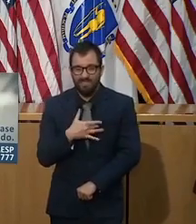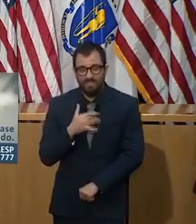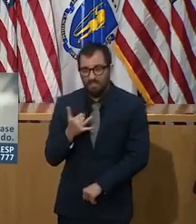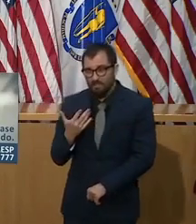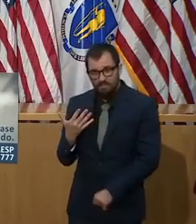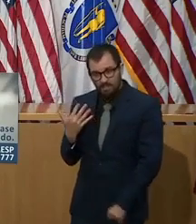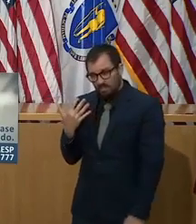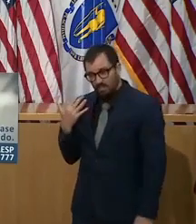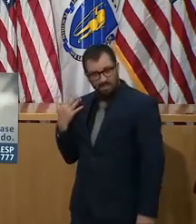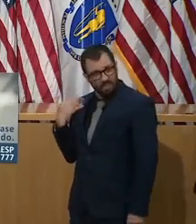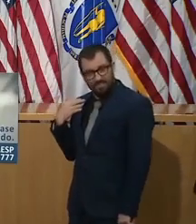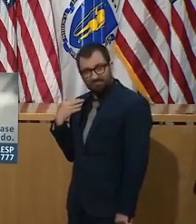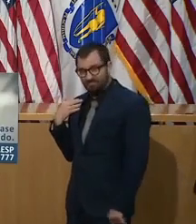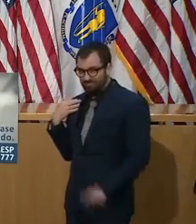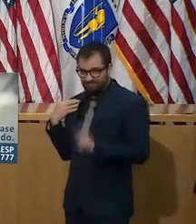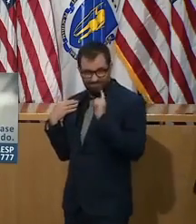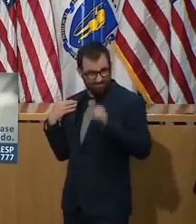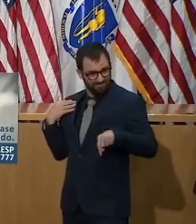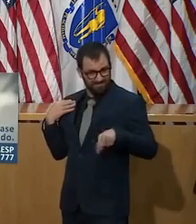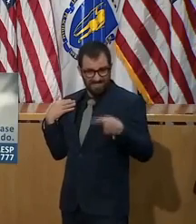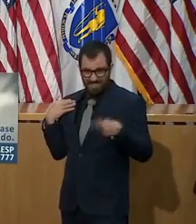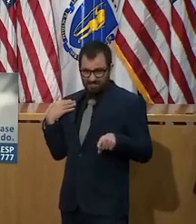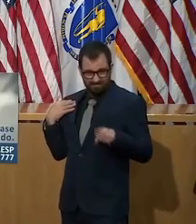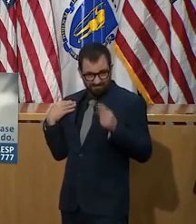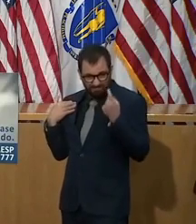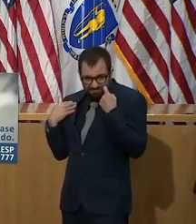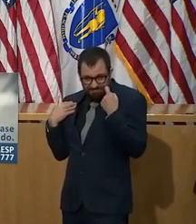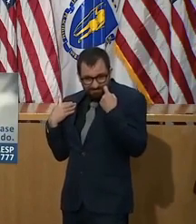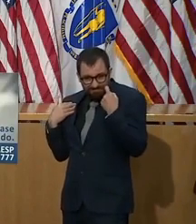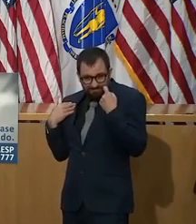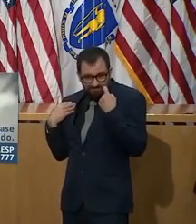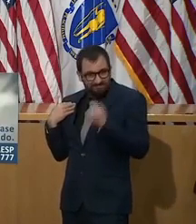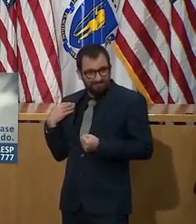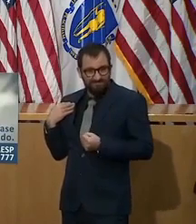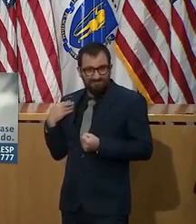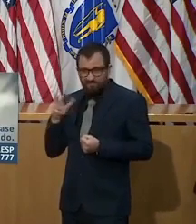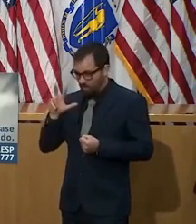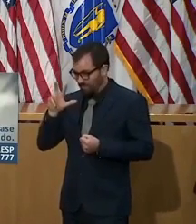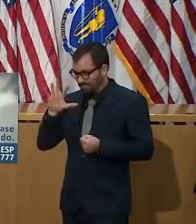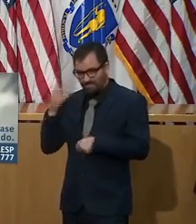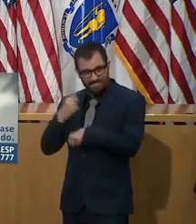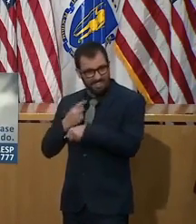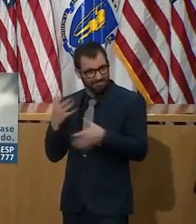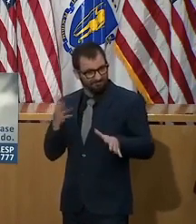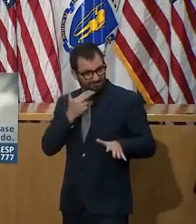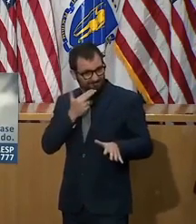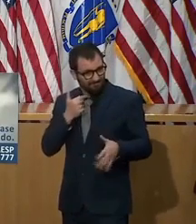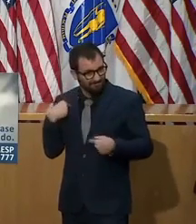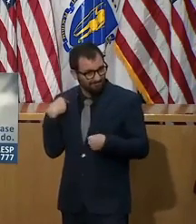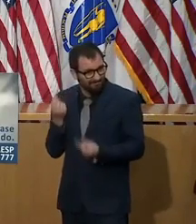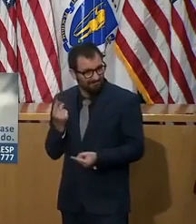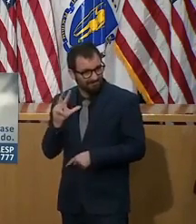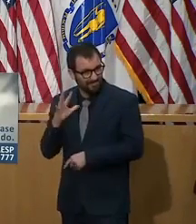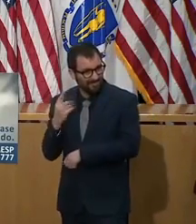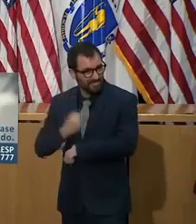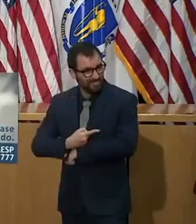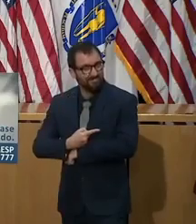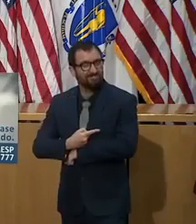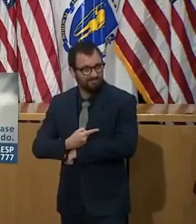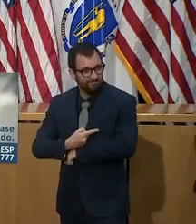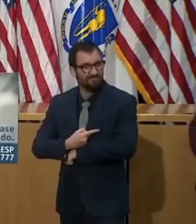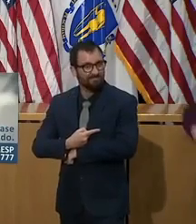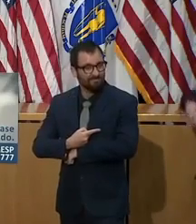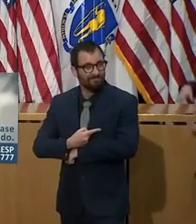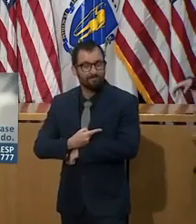Health to also issue a stay-at-home advisory. These 2 decisions were absolutely necessary to slow the spread